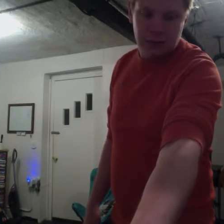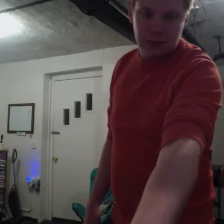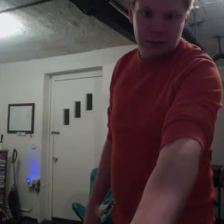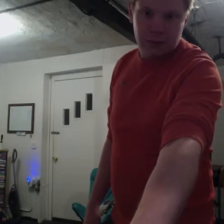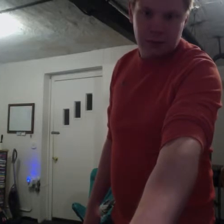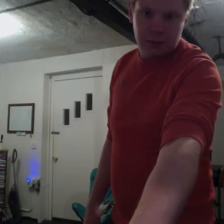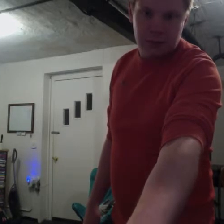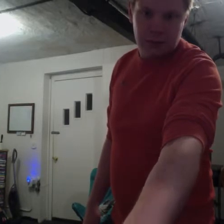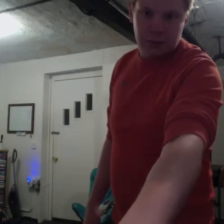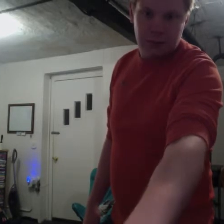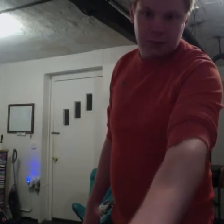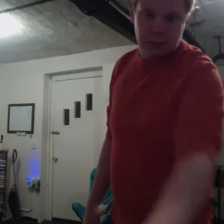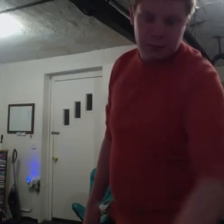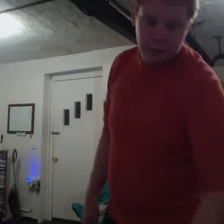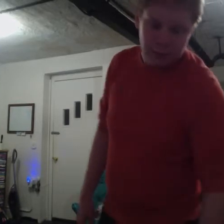listener. Between